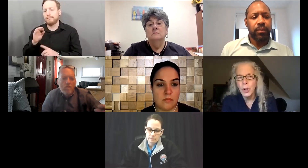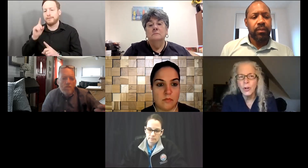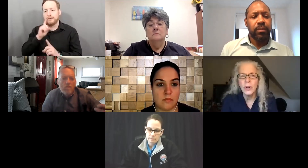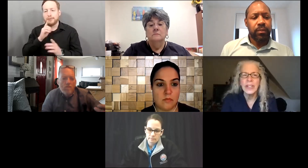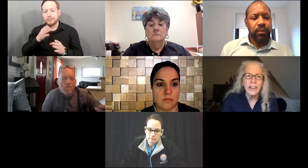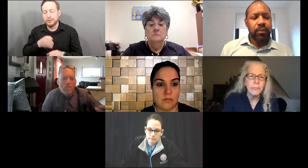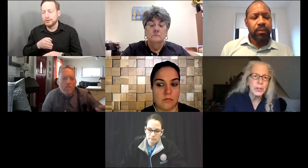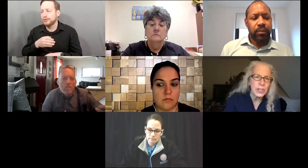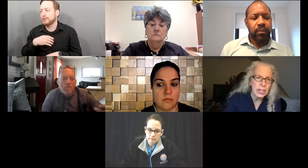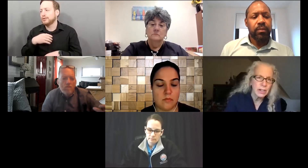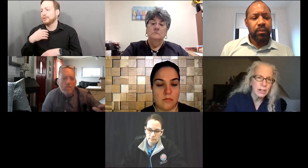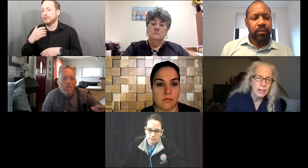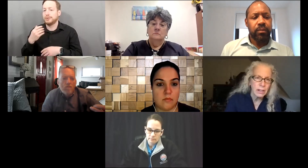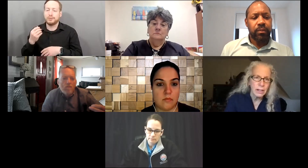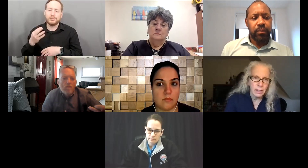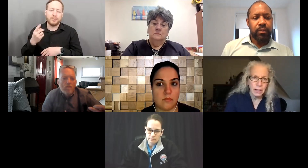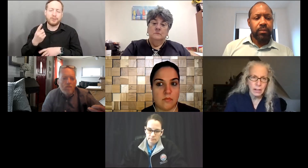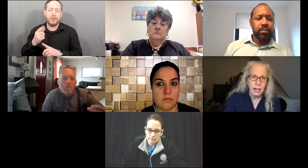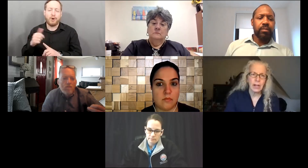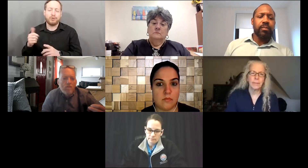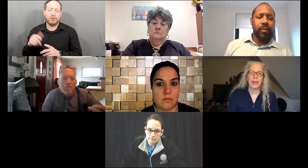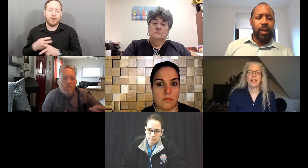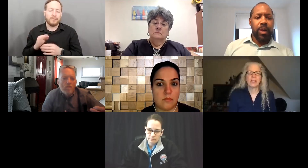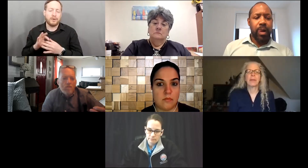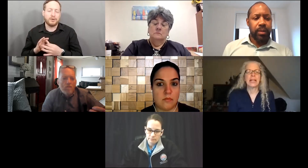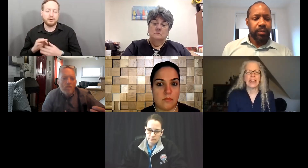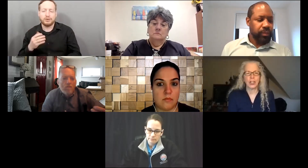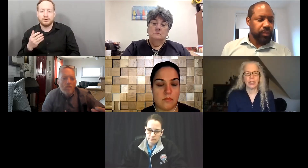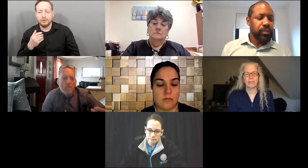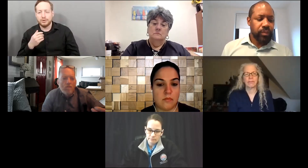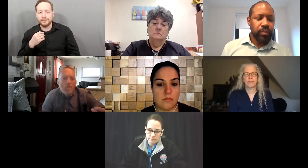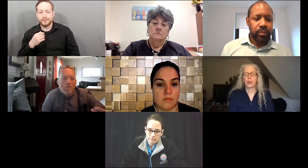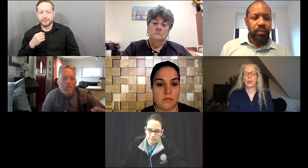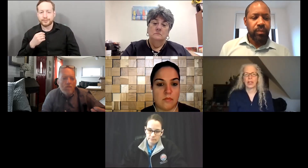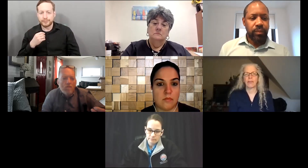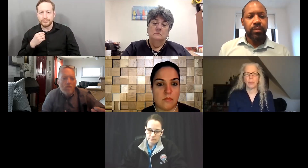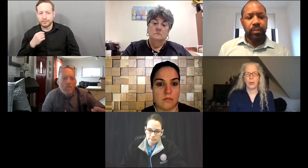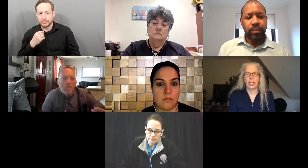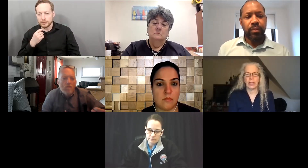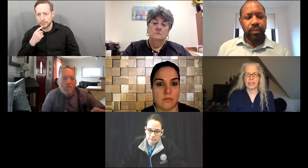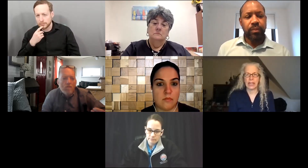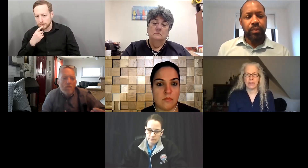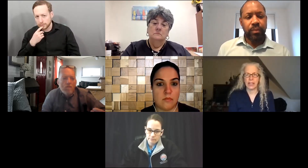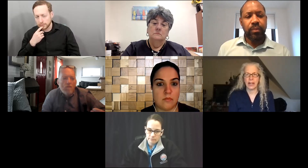or partner of a deaf person. They have some connection to the deaf community themselves. They're not